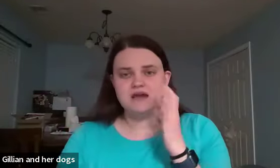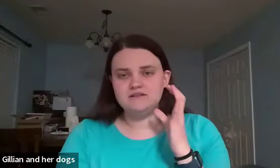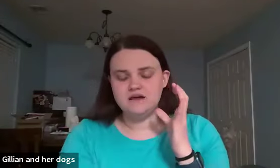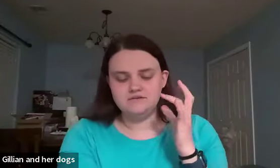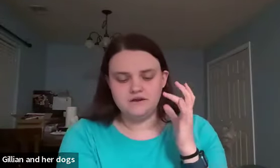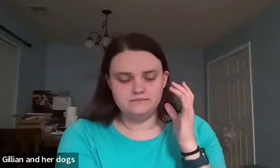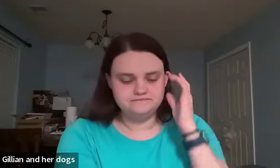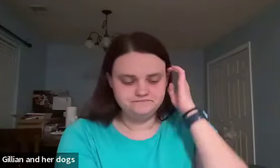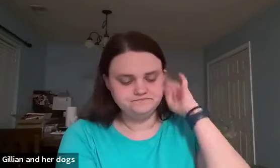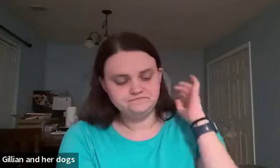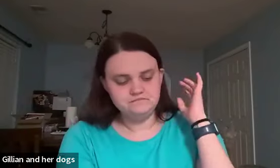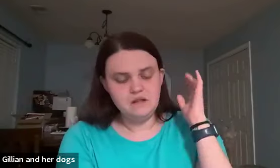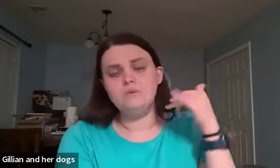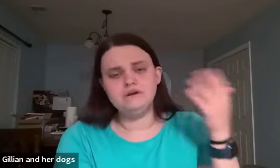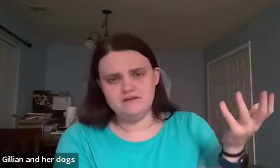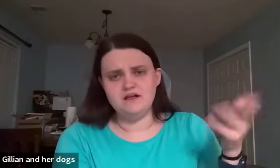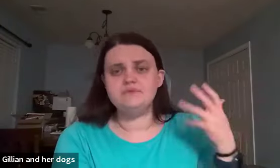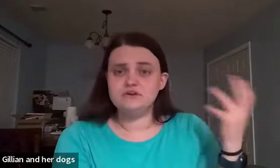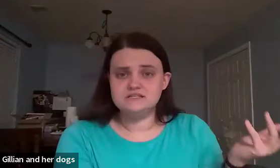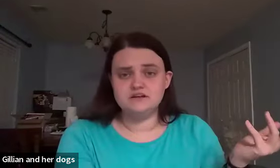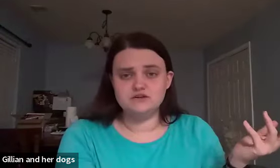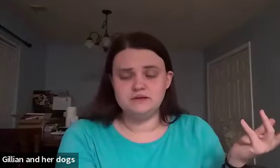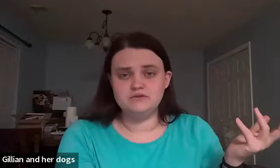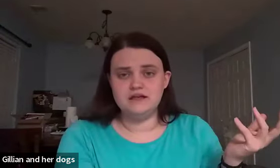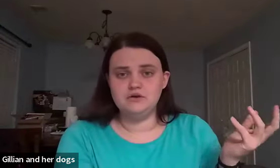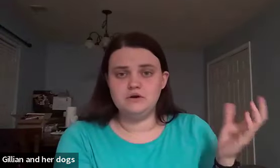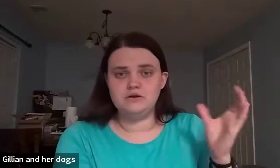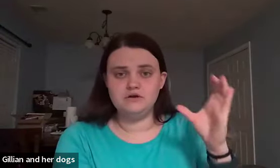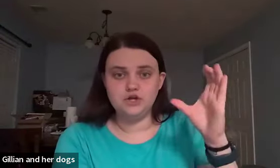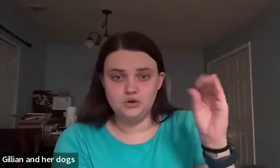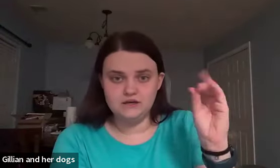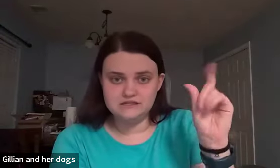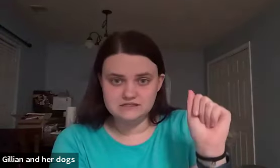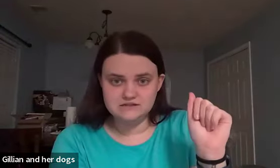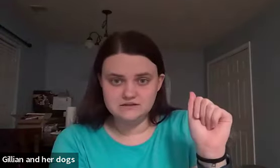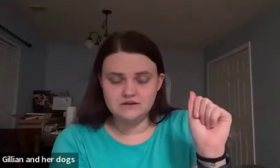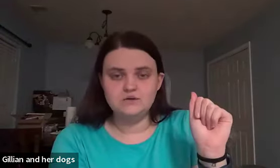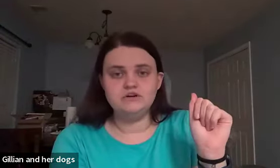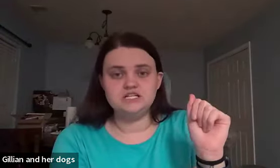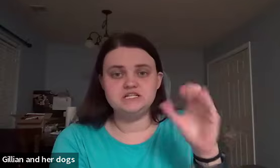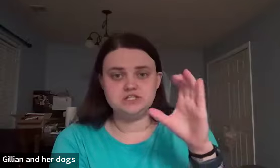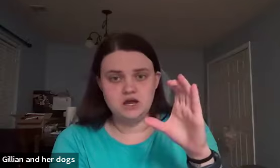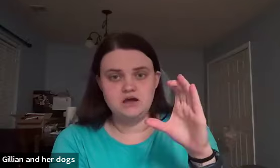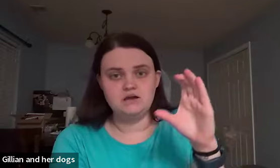have a lot of well, we don't have a lot, but there is also people like who are called codas, which is